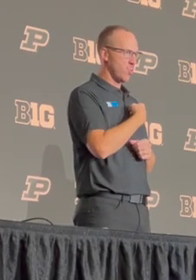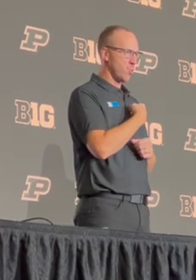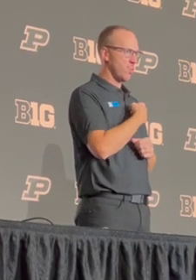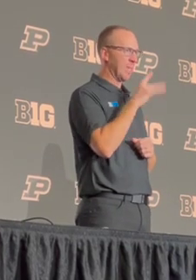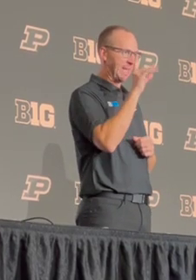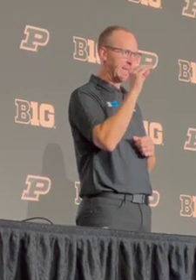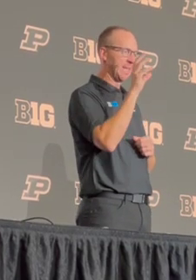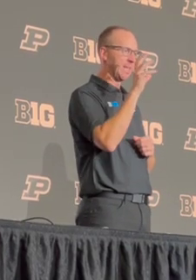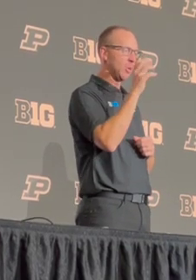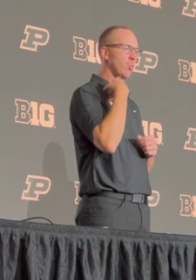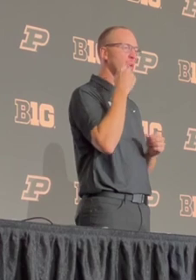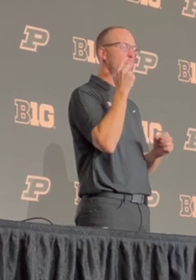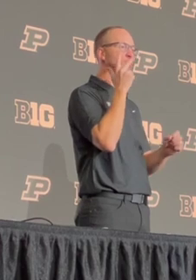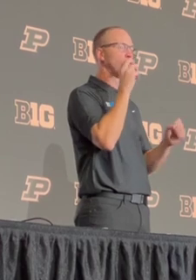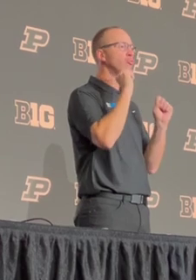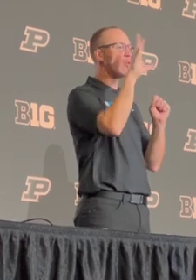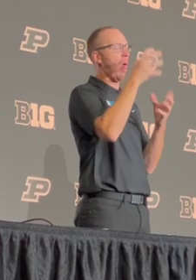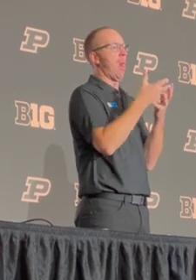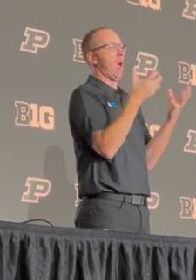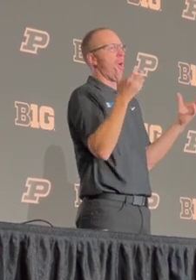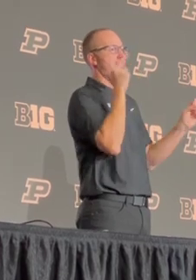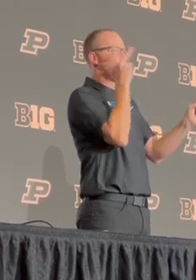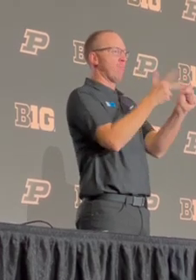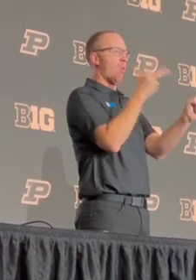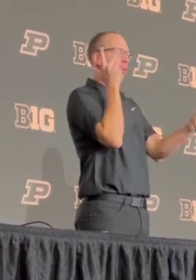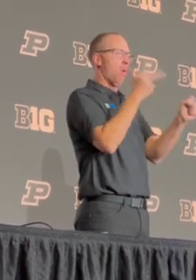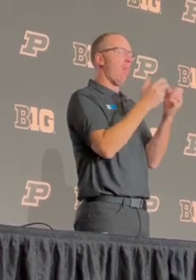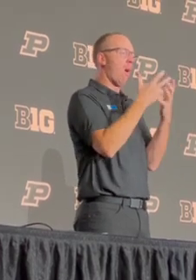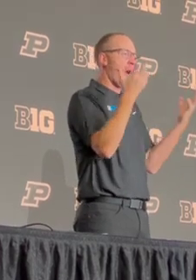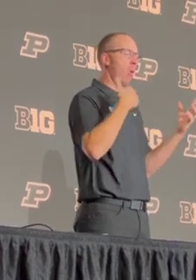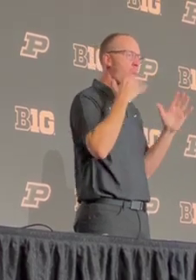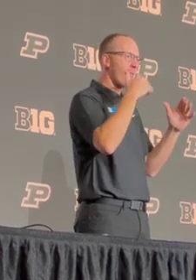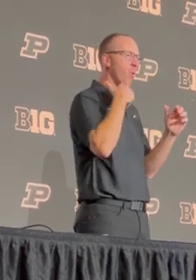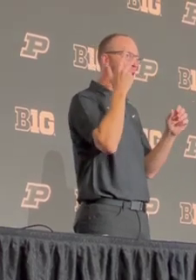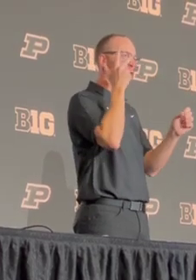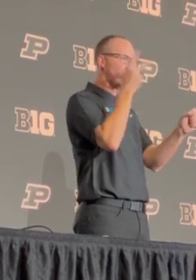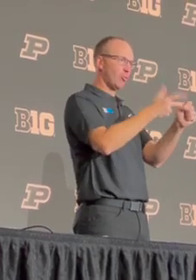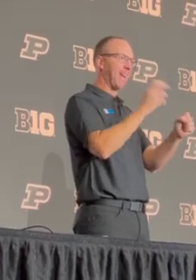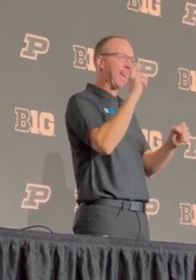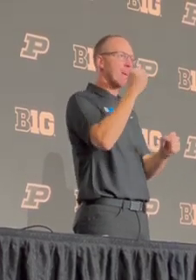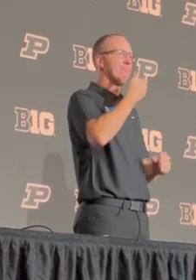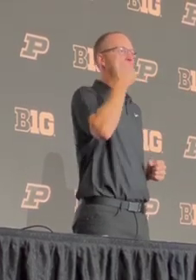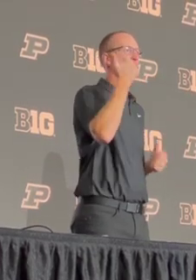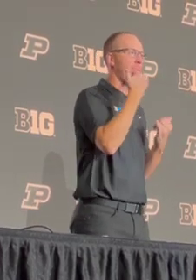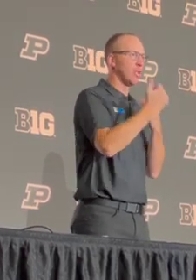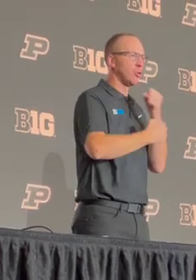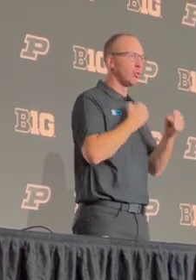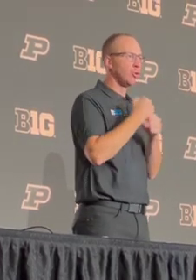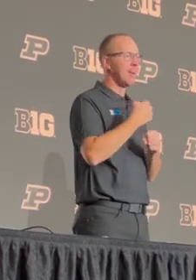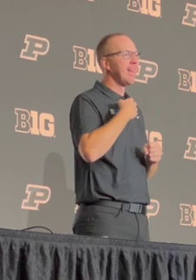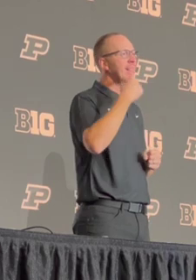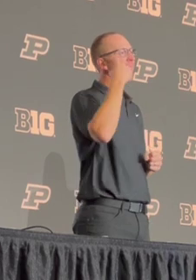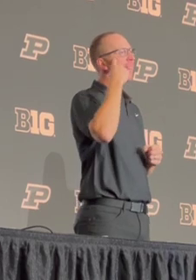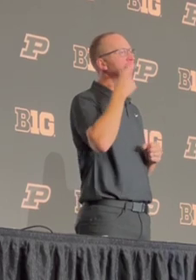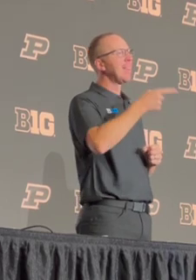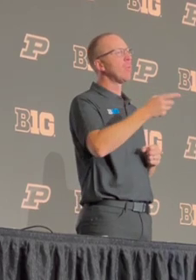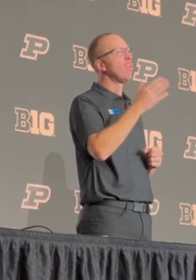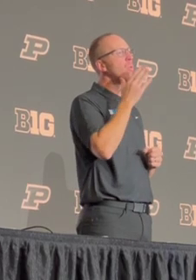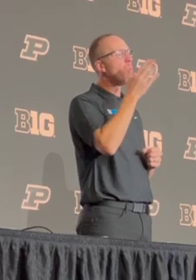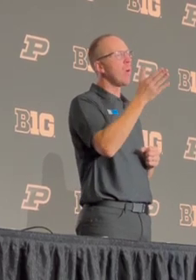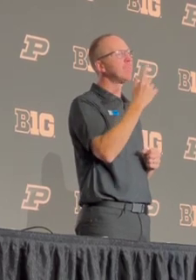We did shoot it well. We shot it a lot. I know that. So hopefully we shoot it even better this year. I think it would